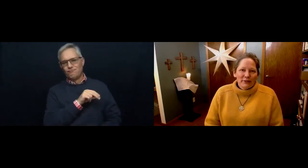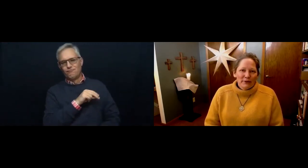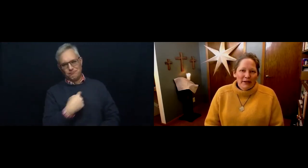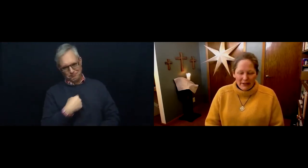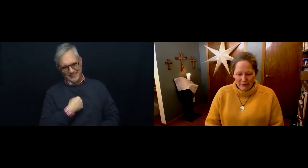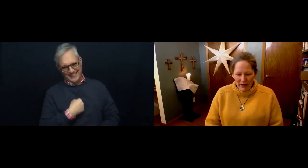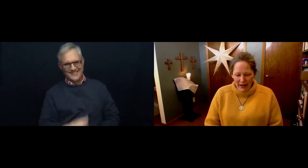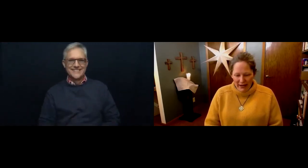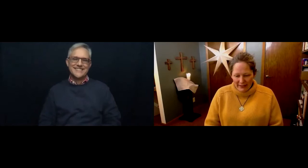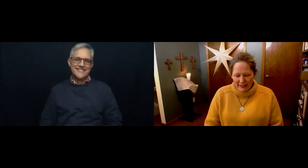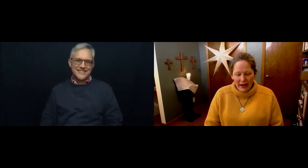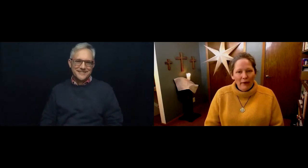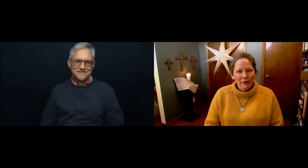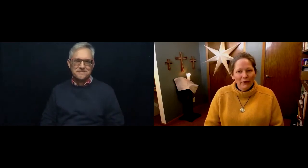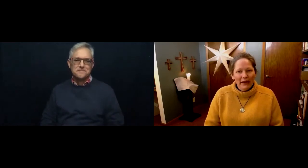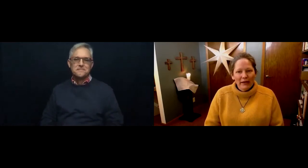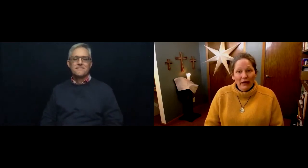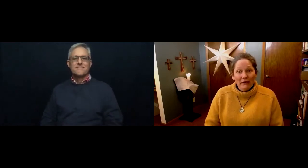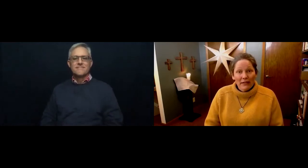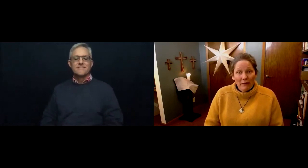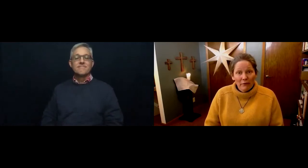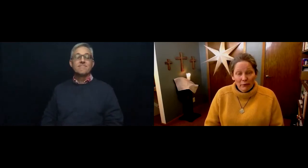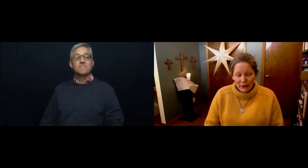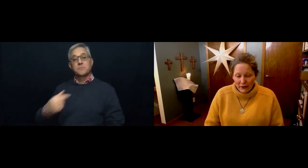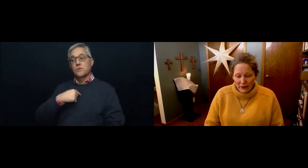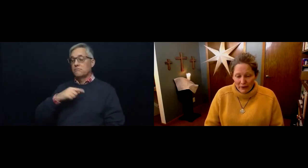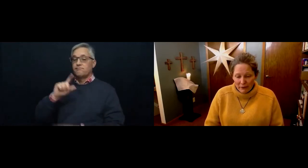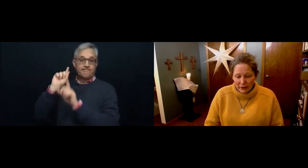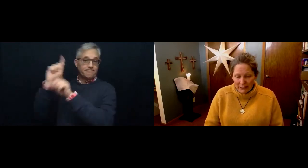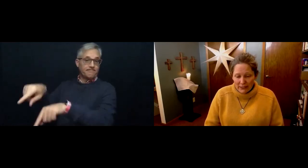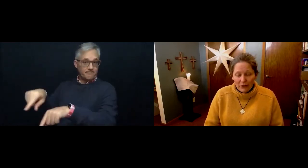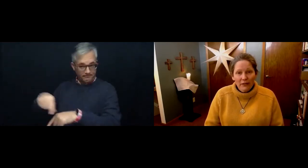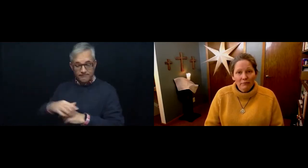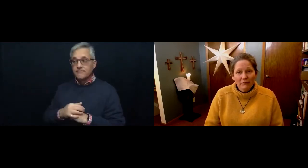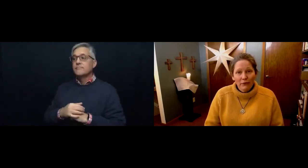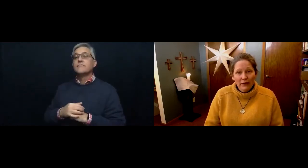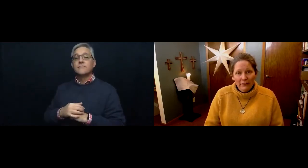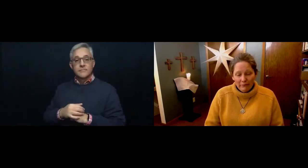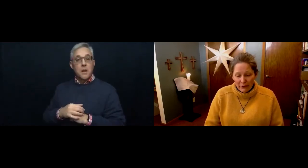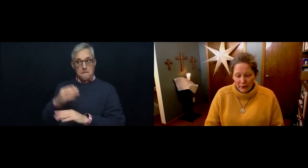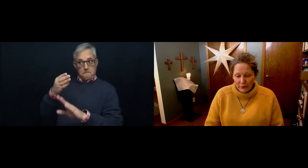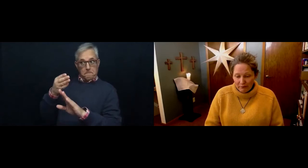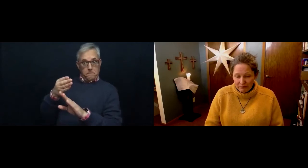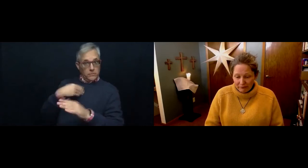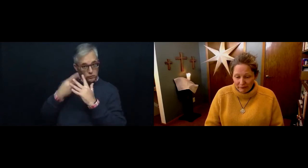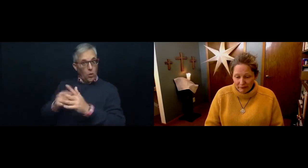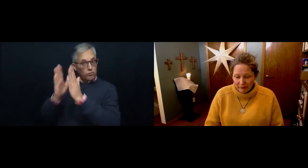So my time away, my time of prayer really started before I left my